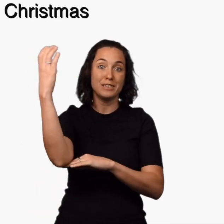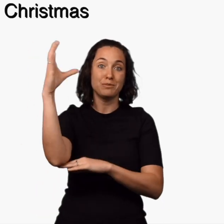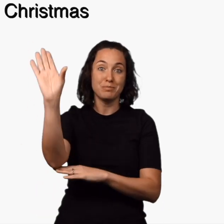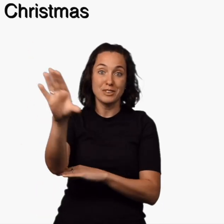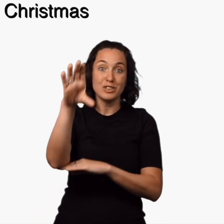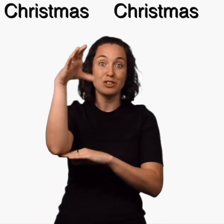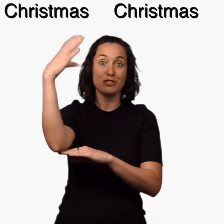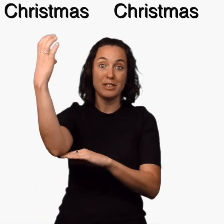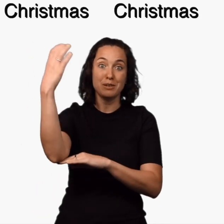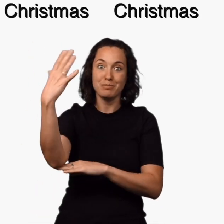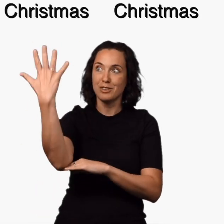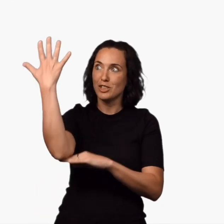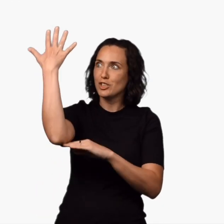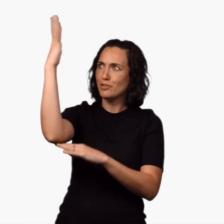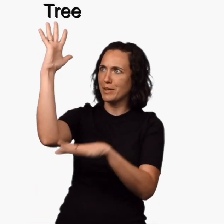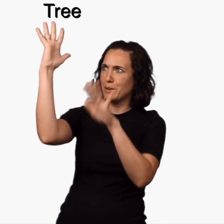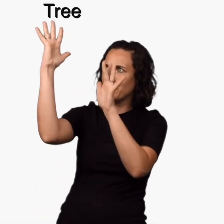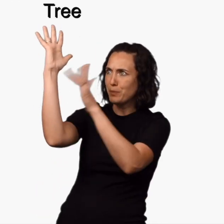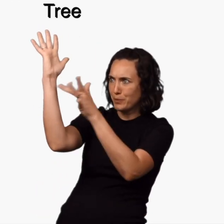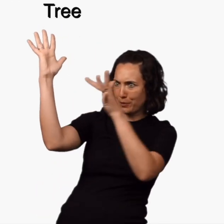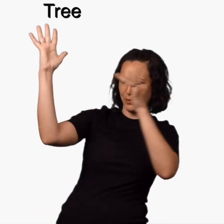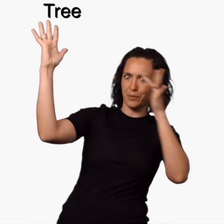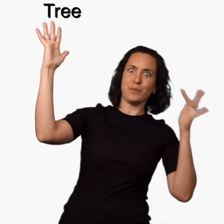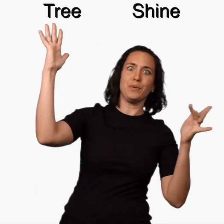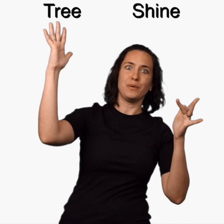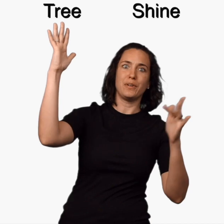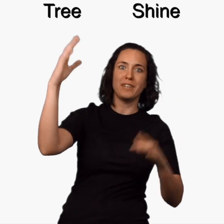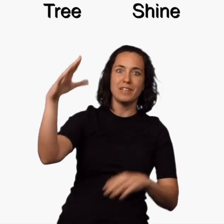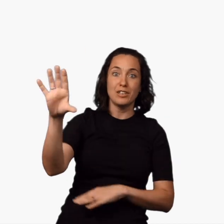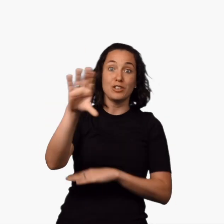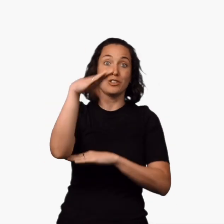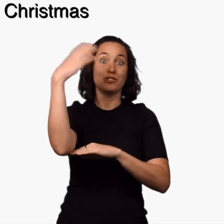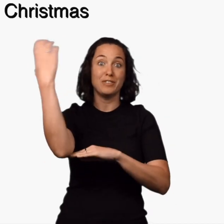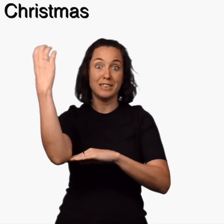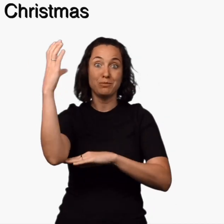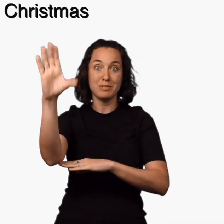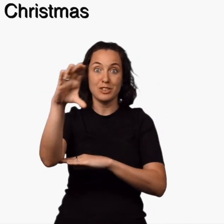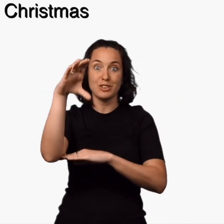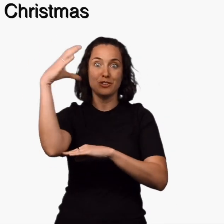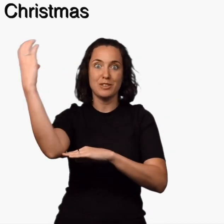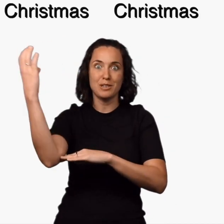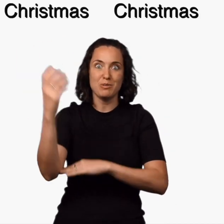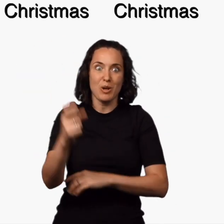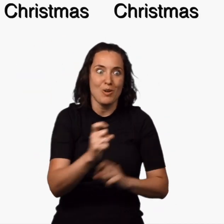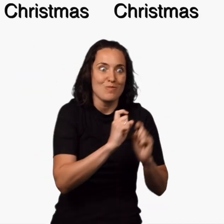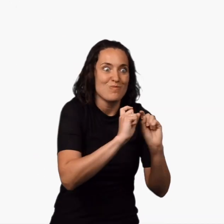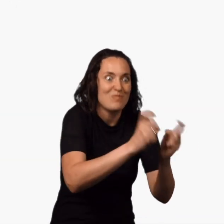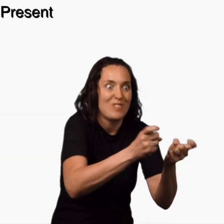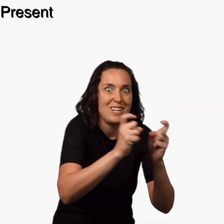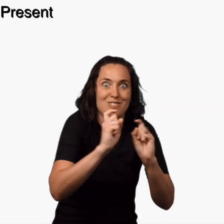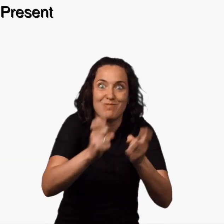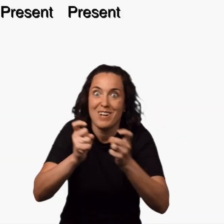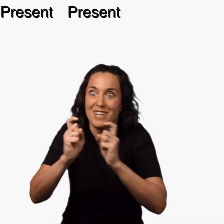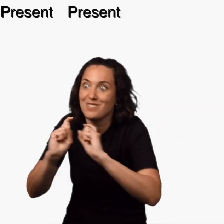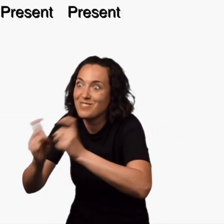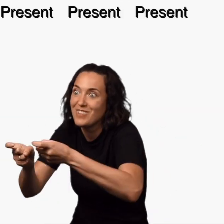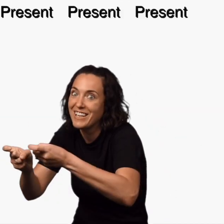Christmas, Christmas, tree, shine. Christmas, Christmas, present, present,